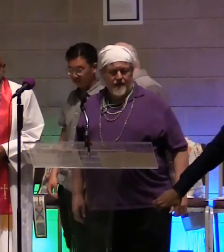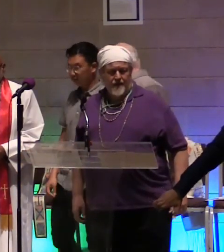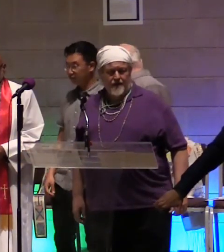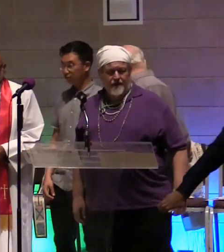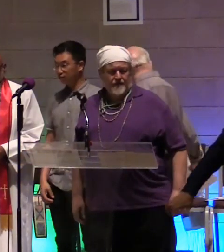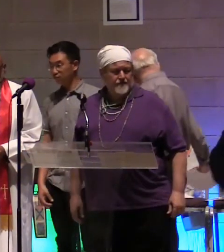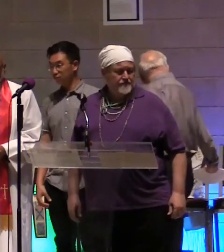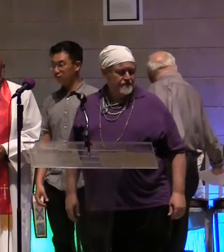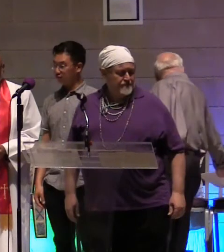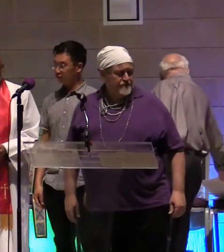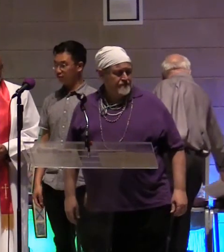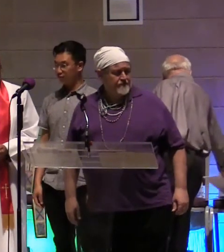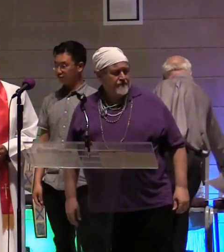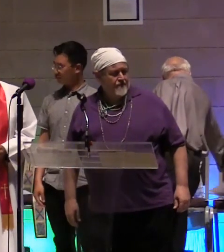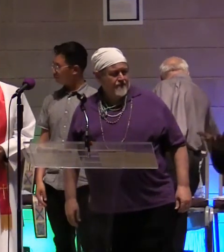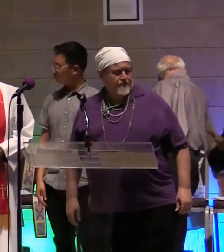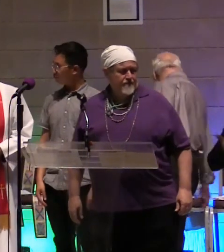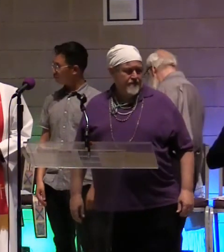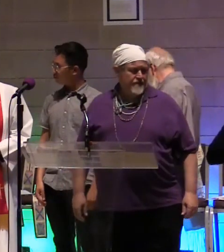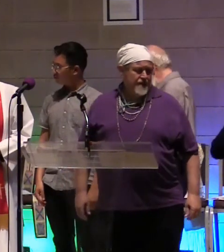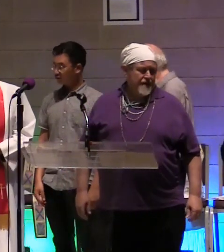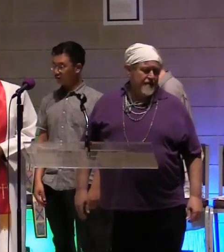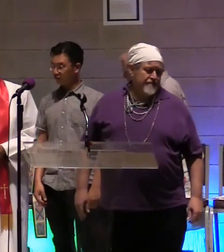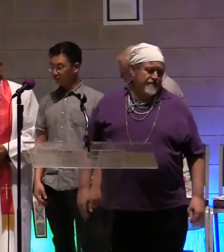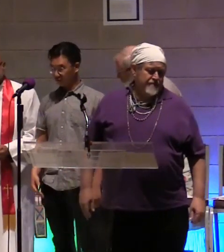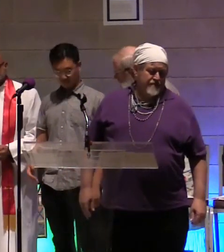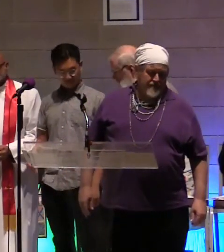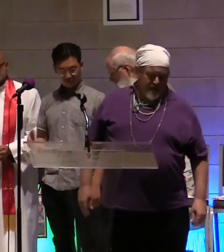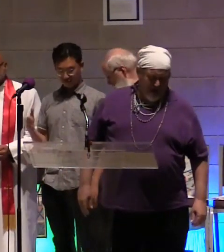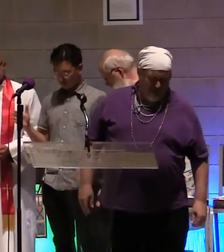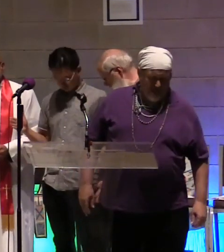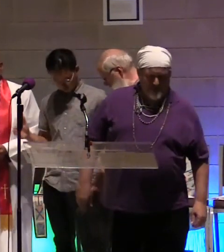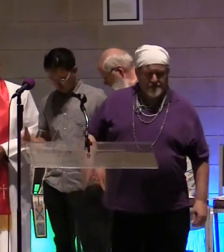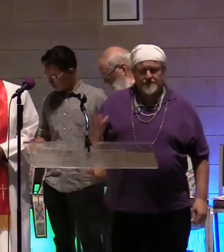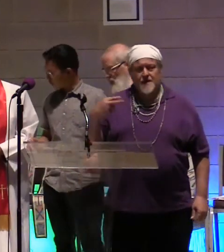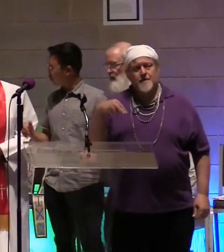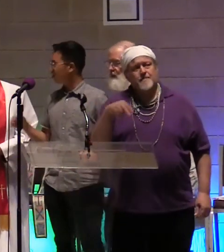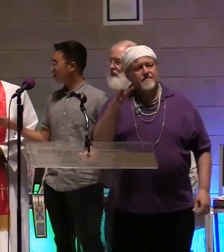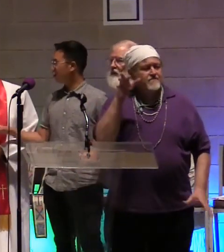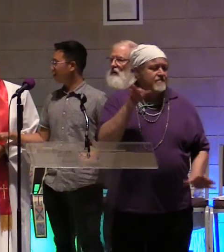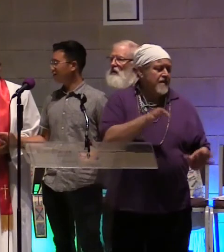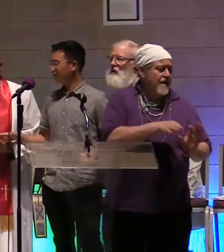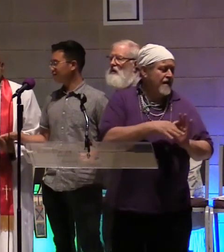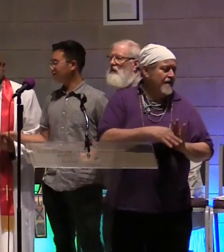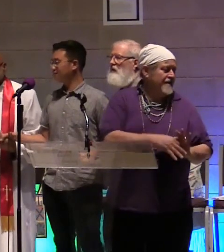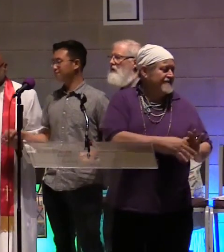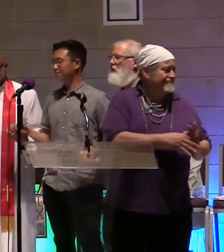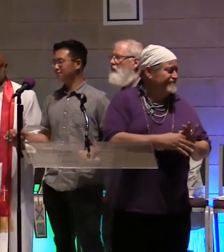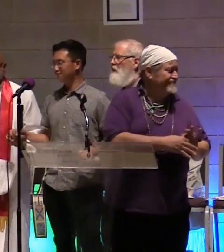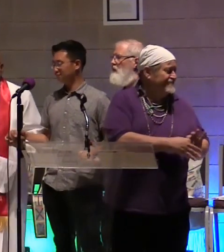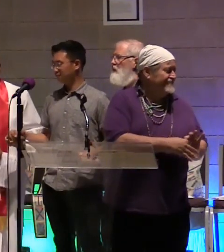Look them in the face and tell them, we stand united. We stand